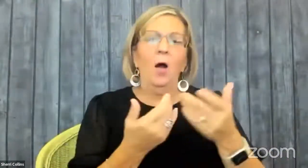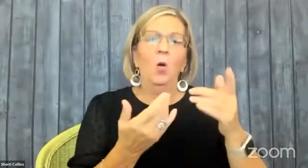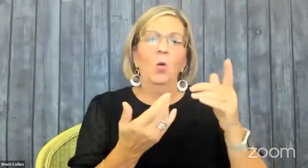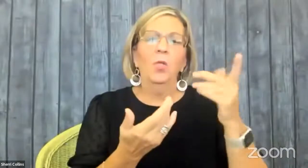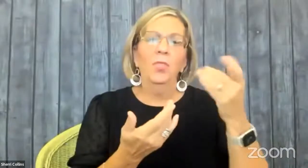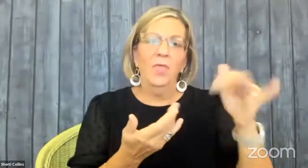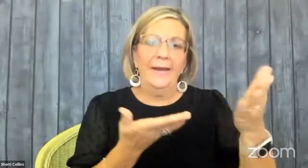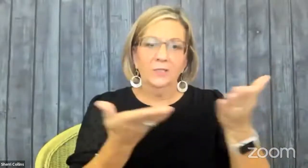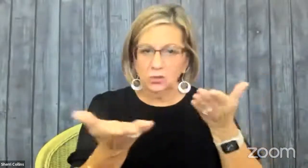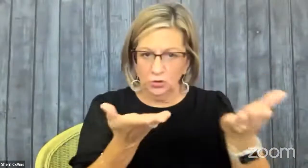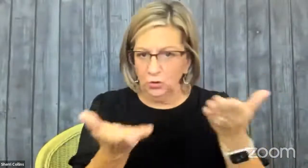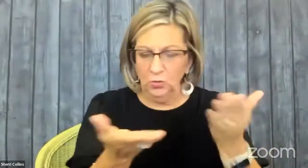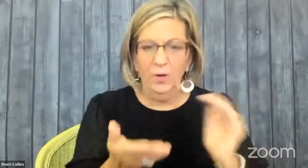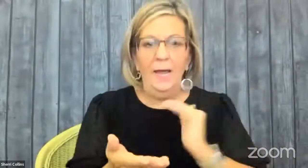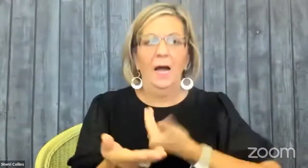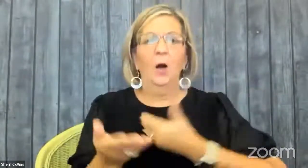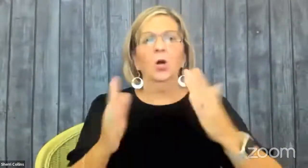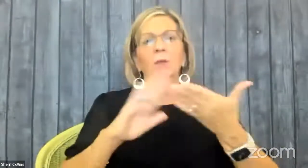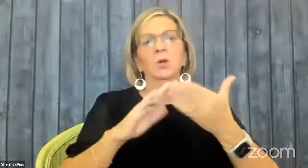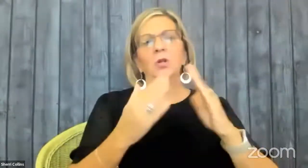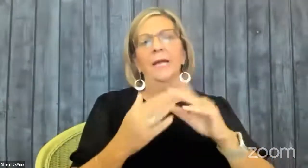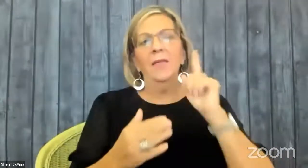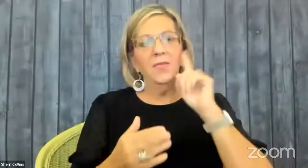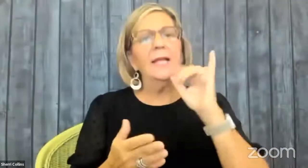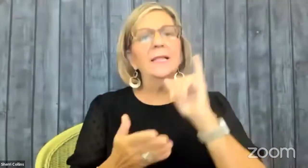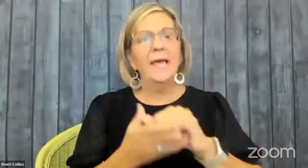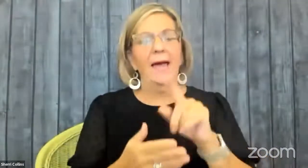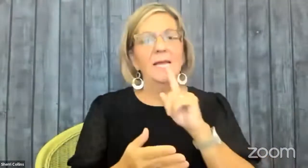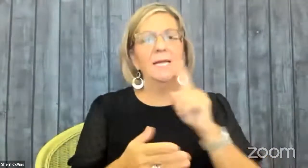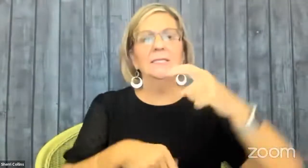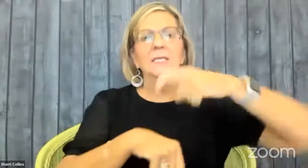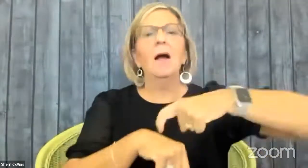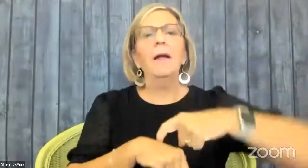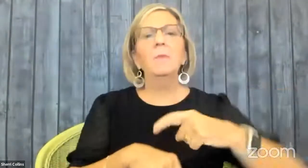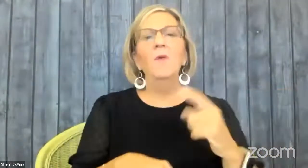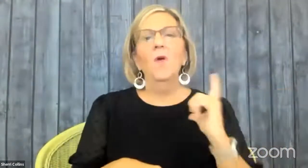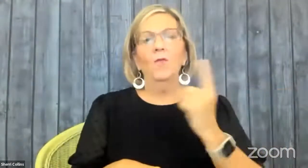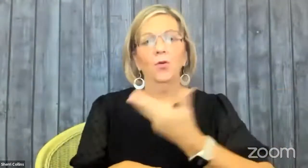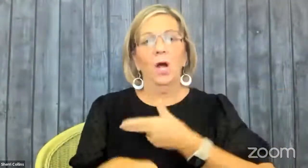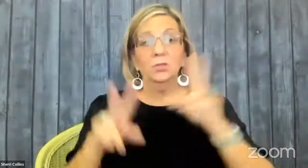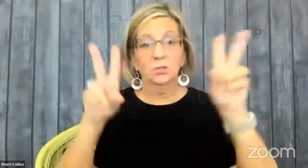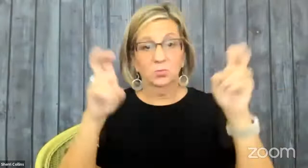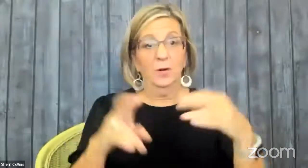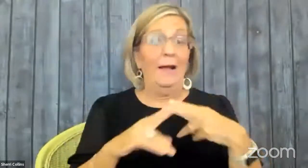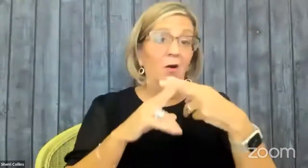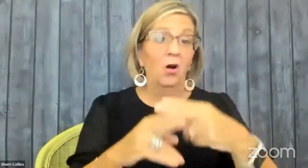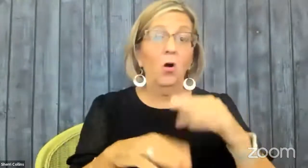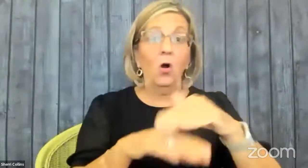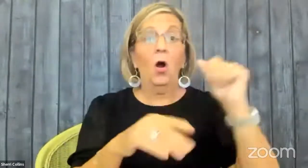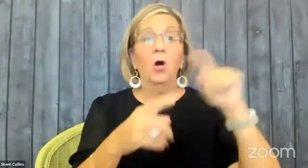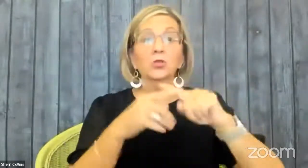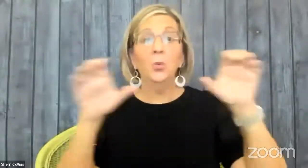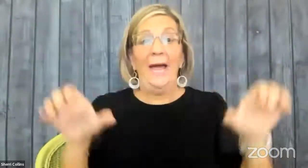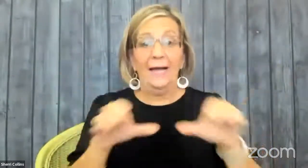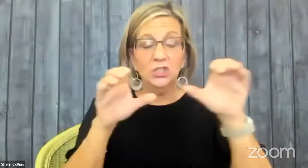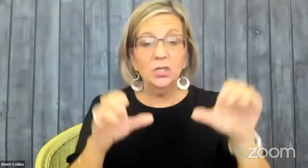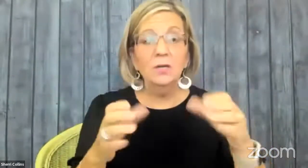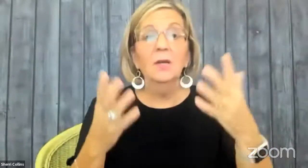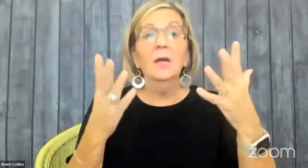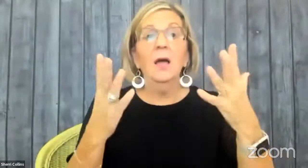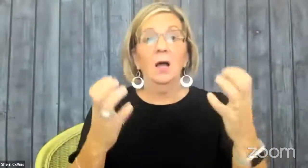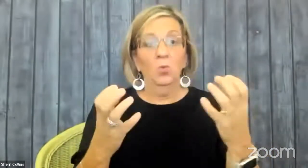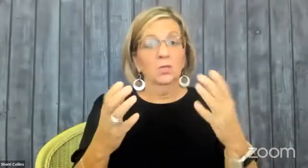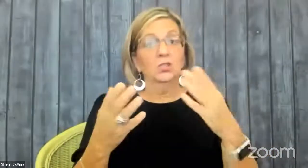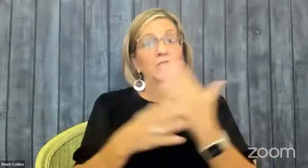community, how they serve our community. I think that it is time for us, what I call to